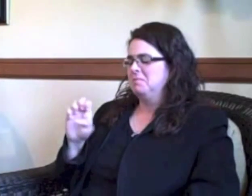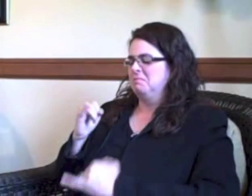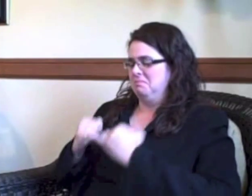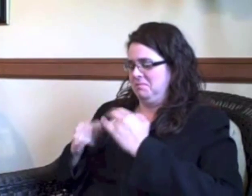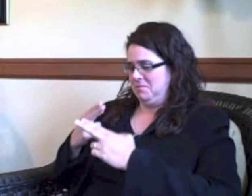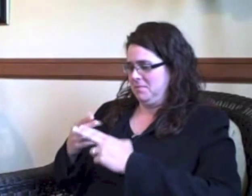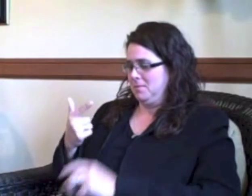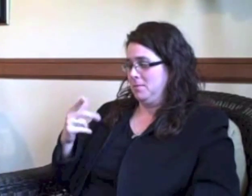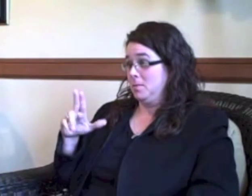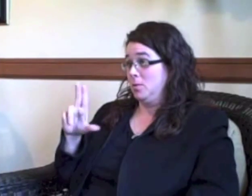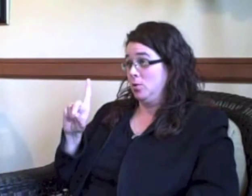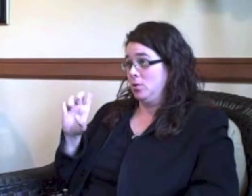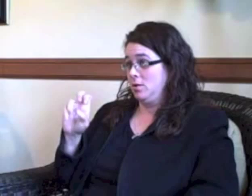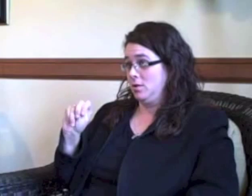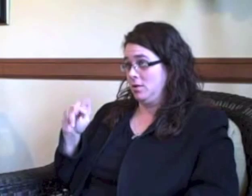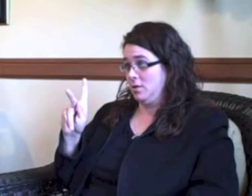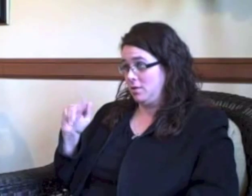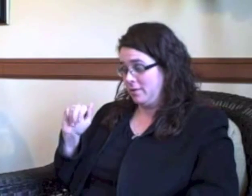Yes, my name is Sue Gudenkauf,